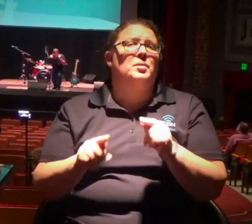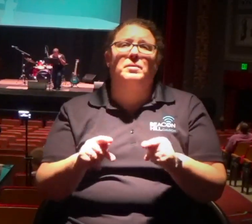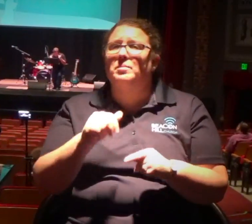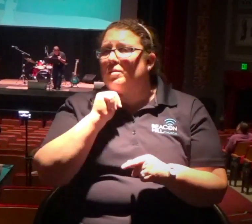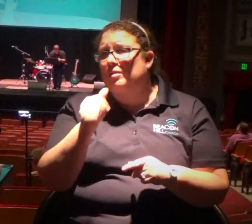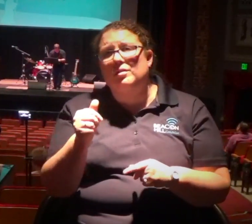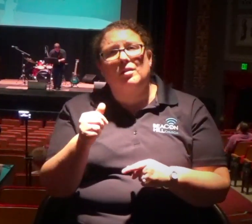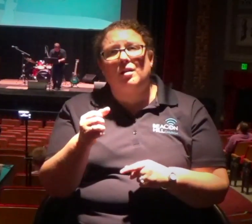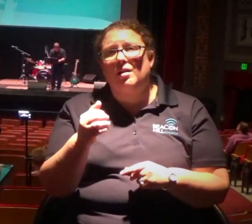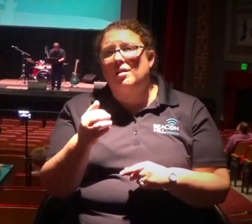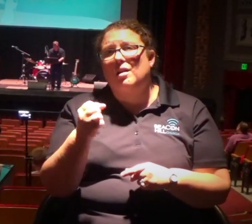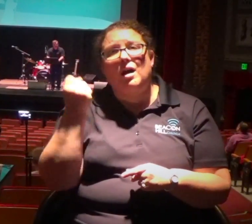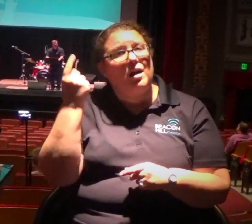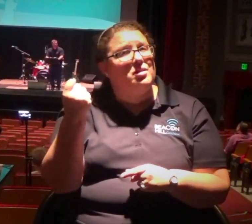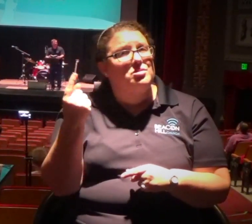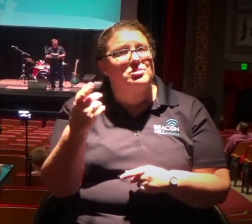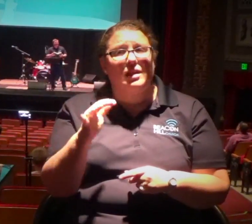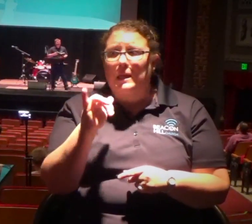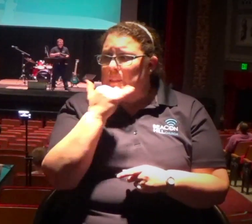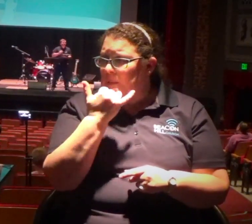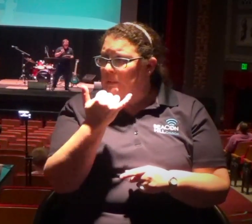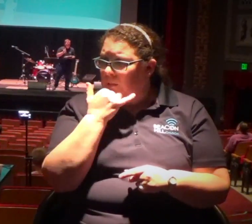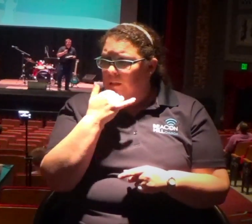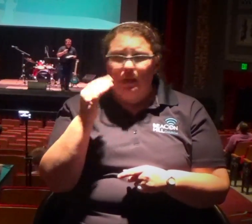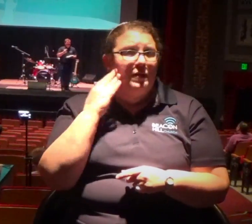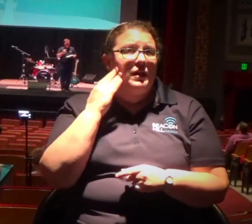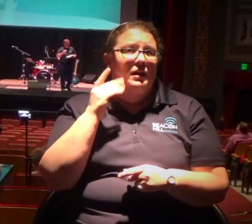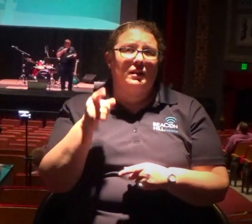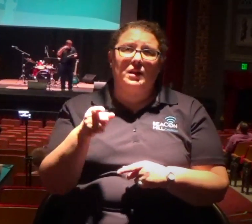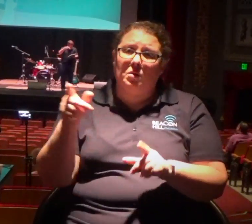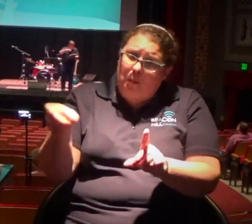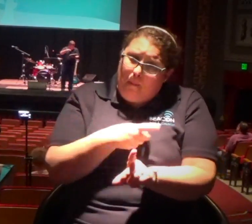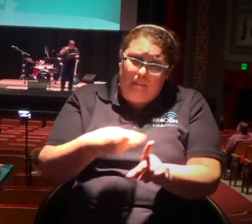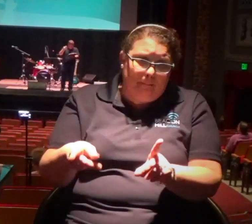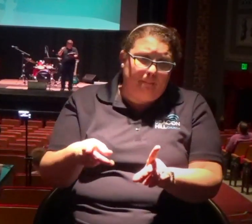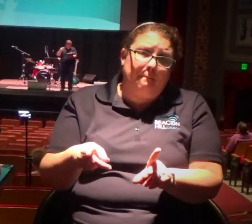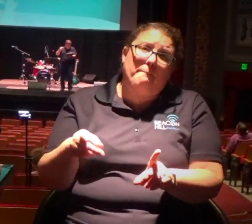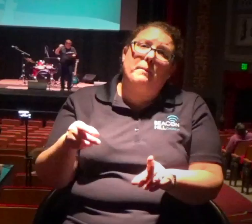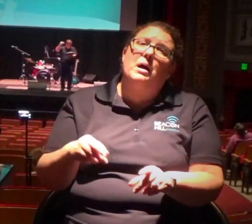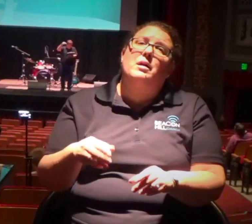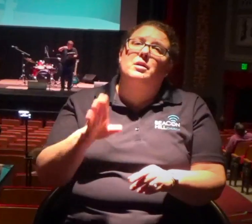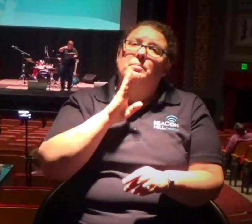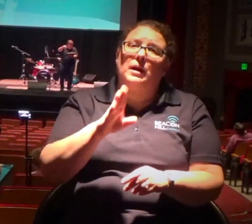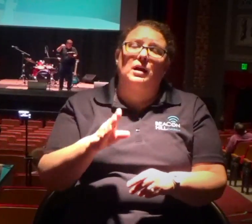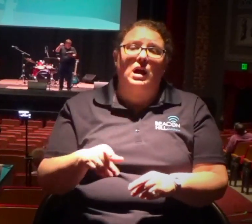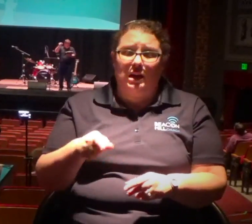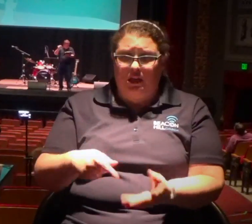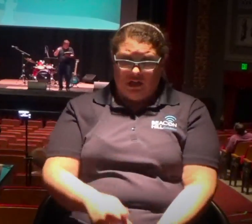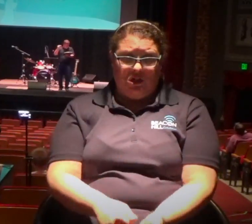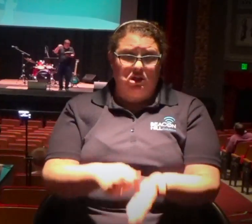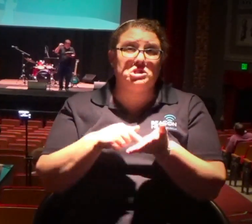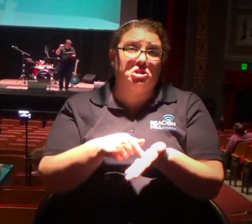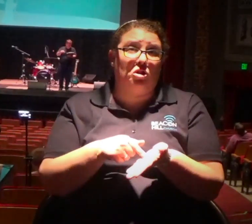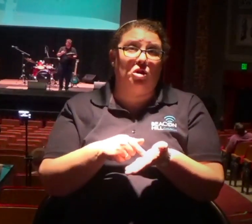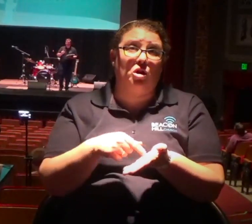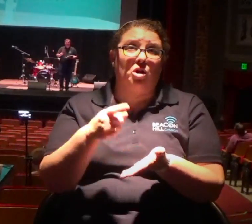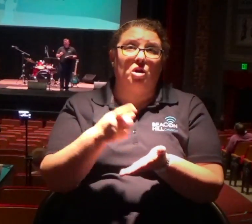him. They really thought that he was punished by God. He was smitten by God. He deserved what he was getting, literally,